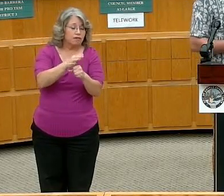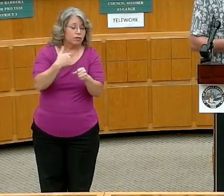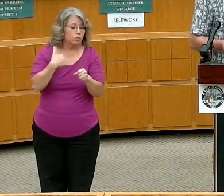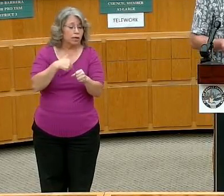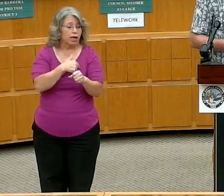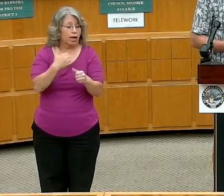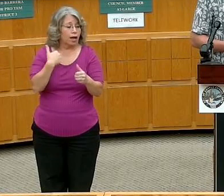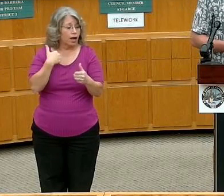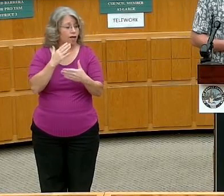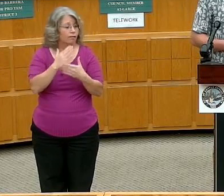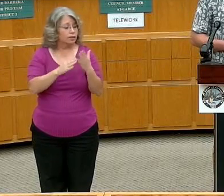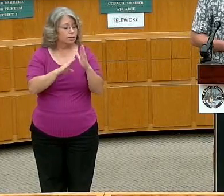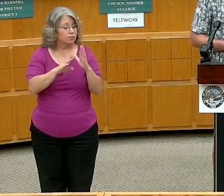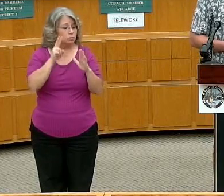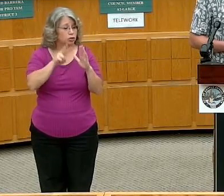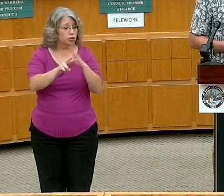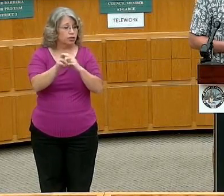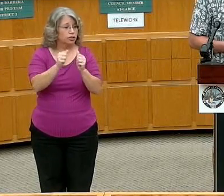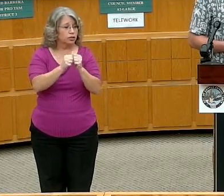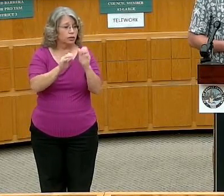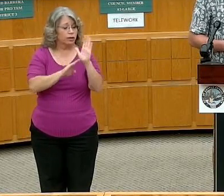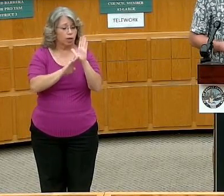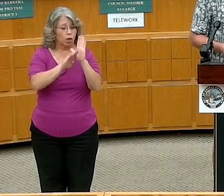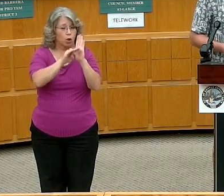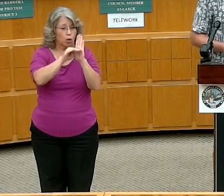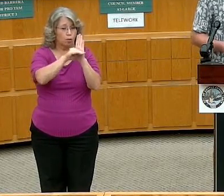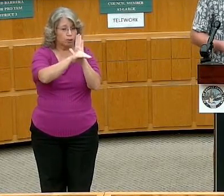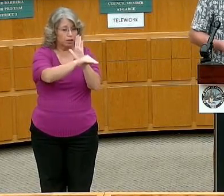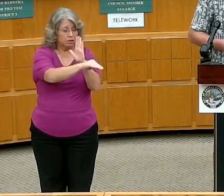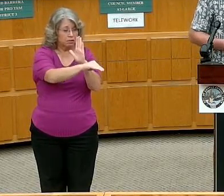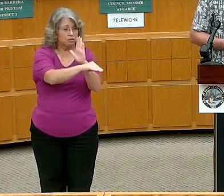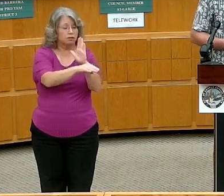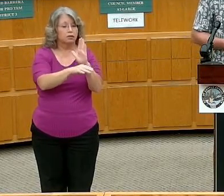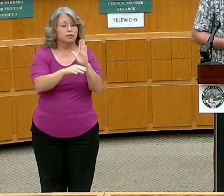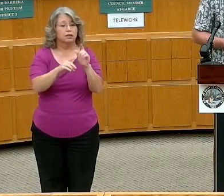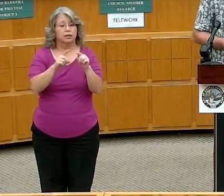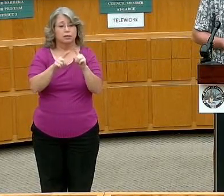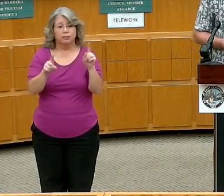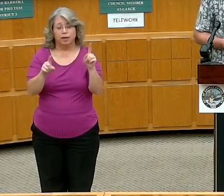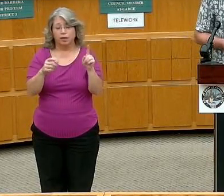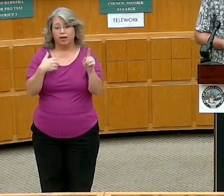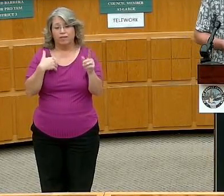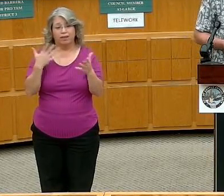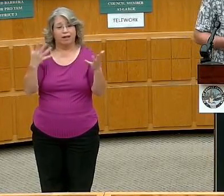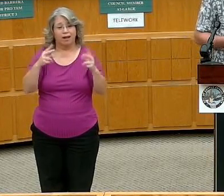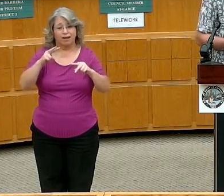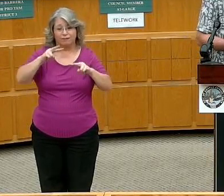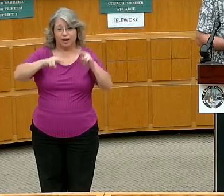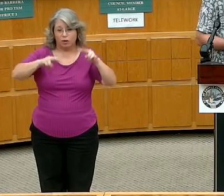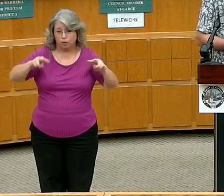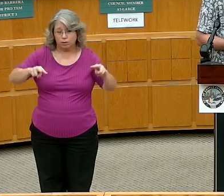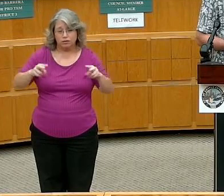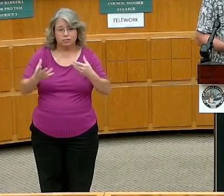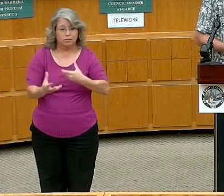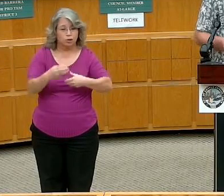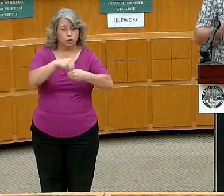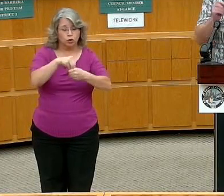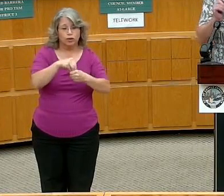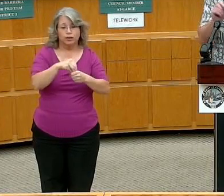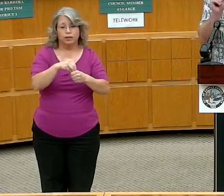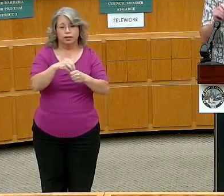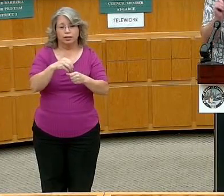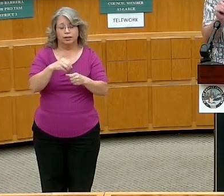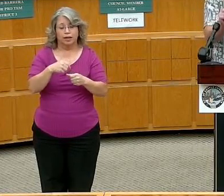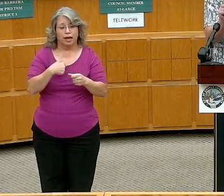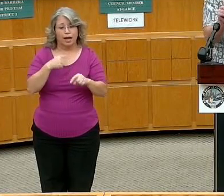we have the current level of social distancing, but there's a lot of variability that's going into that information. I'd be lying if I told you that I know